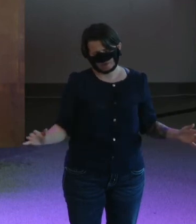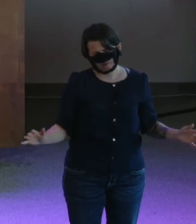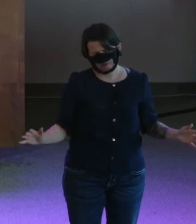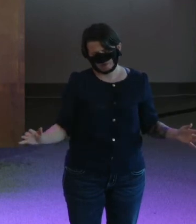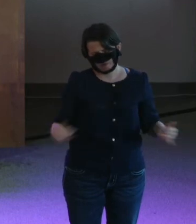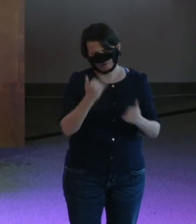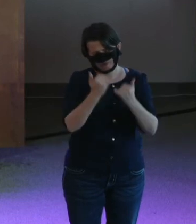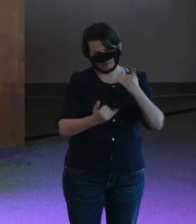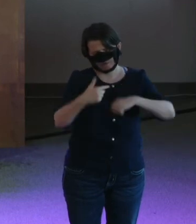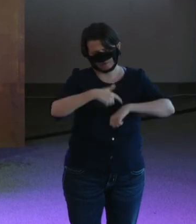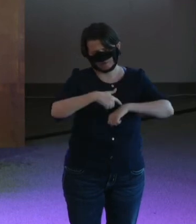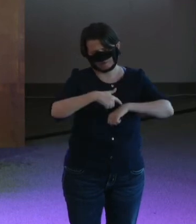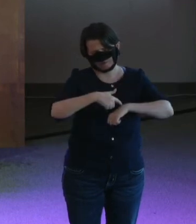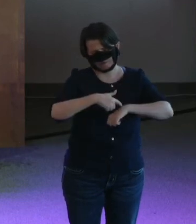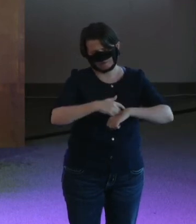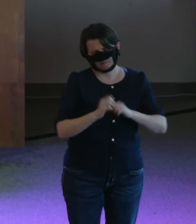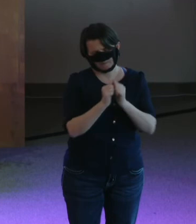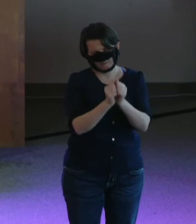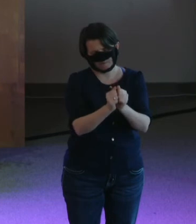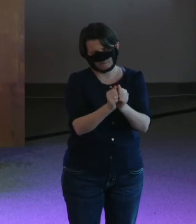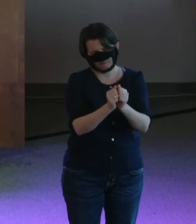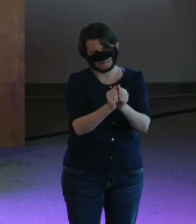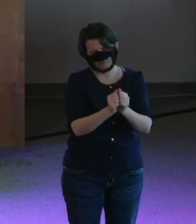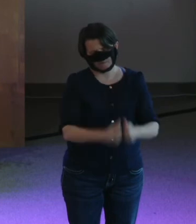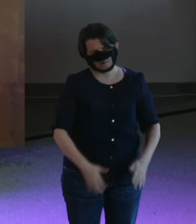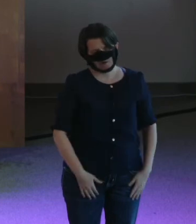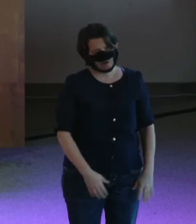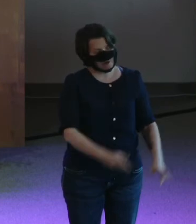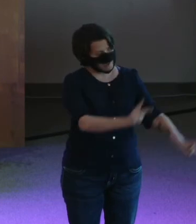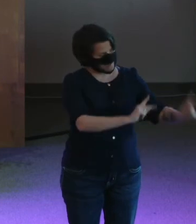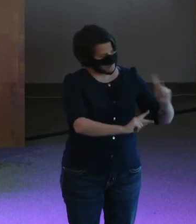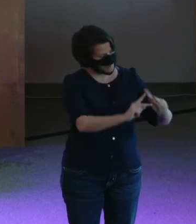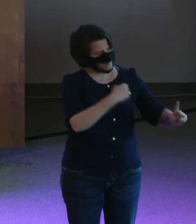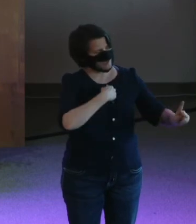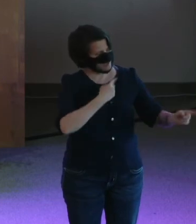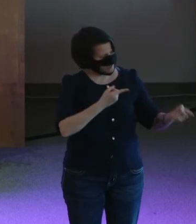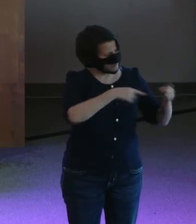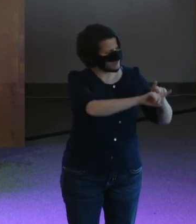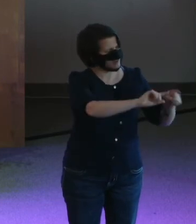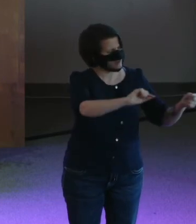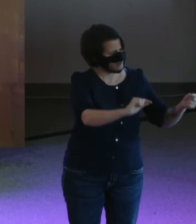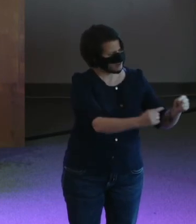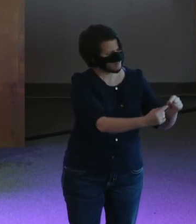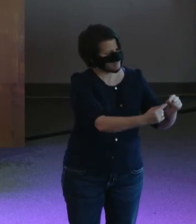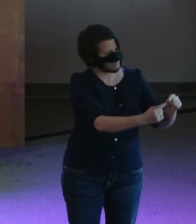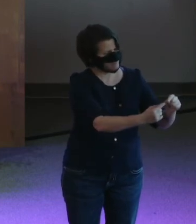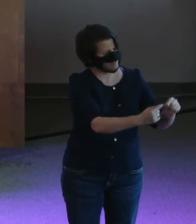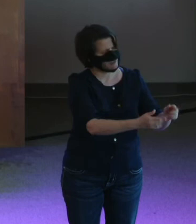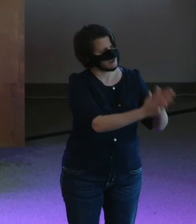Last time. Together. To those whom I may have caused